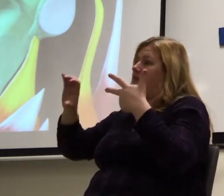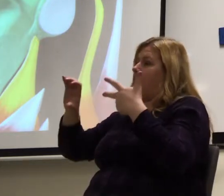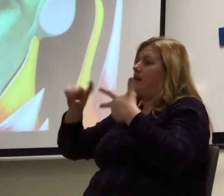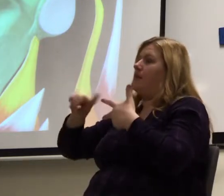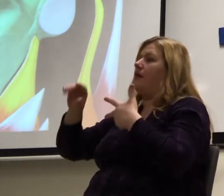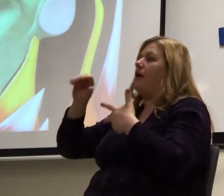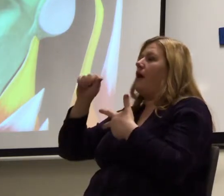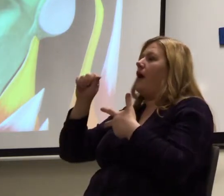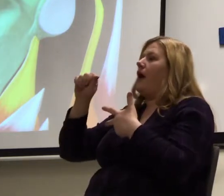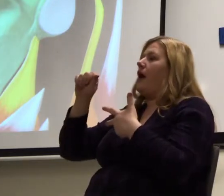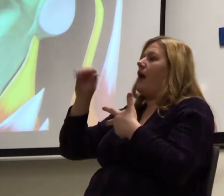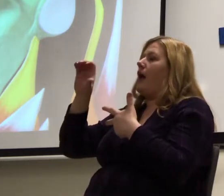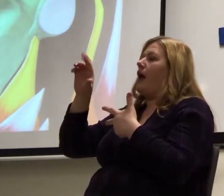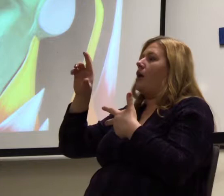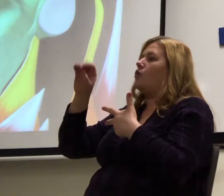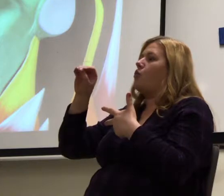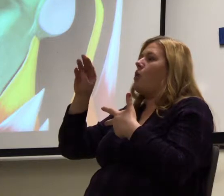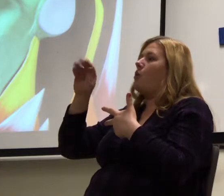here.